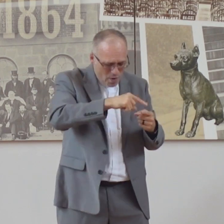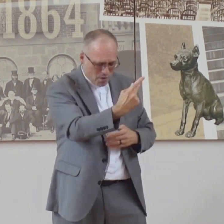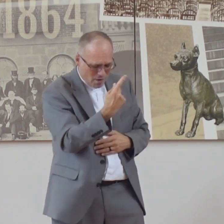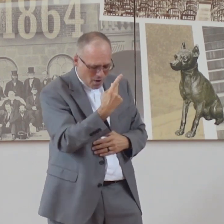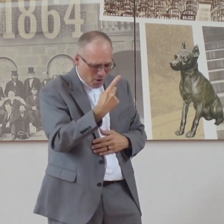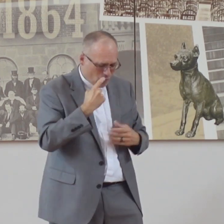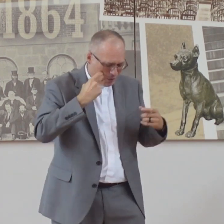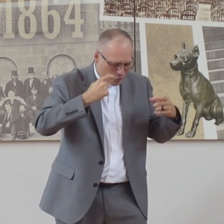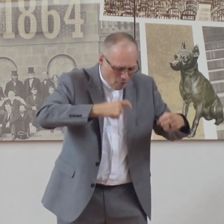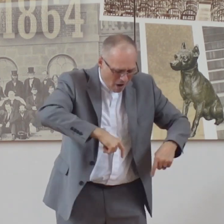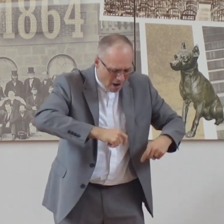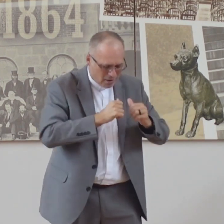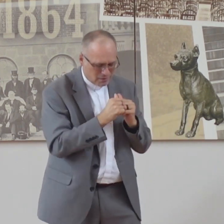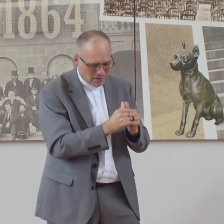Remember when we cried.